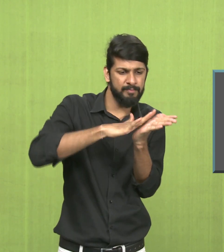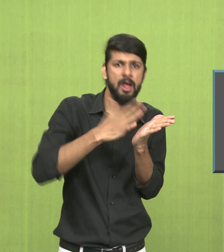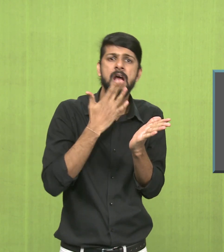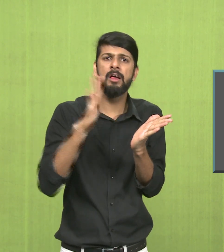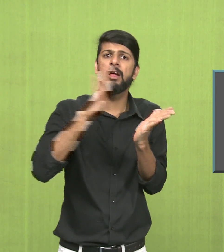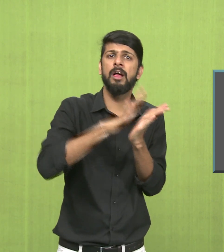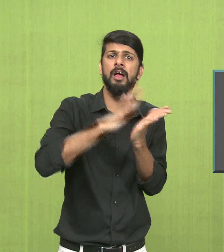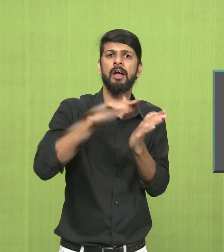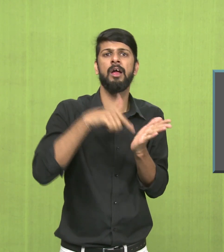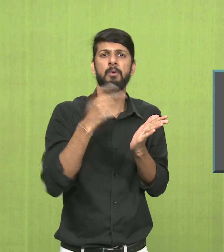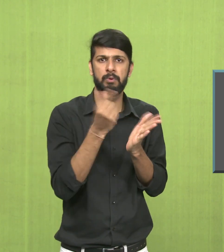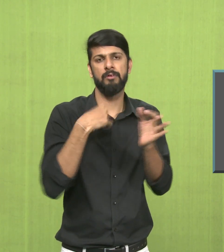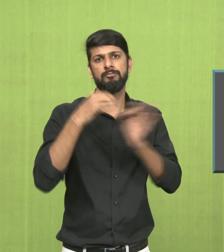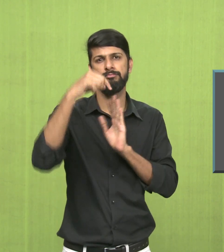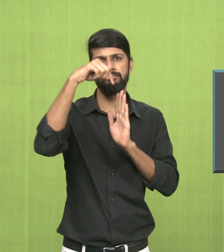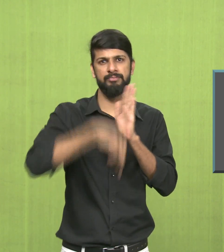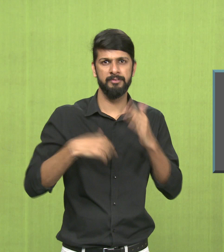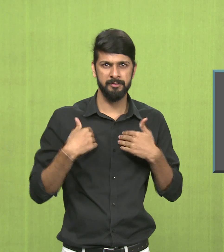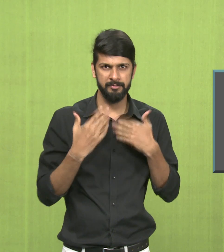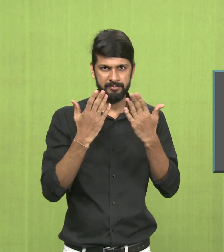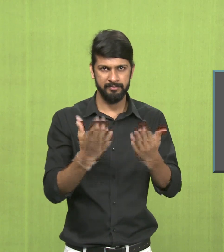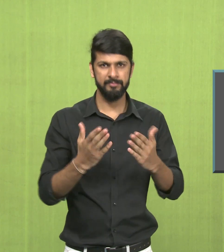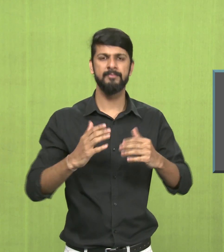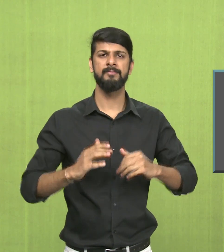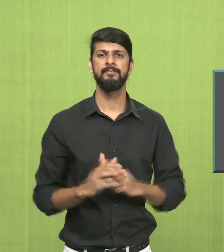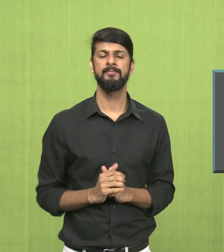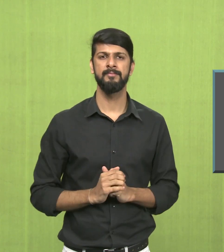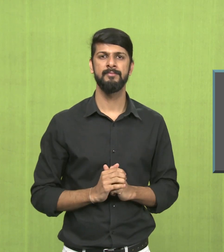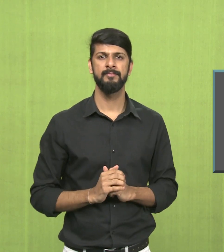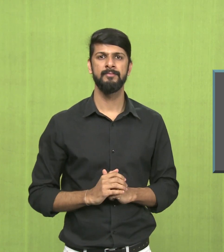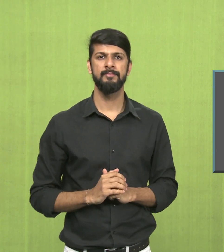using vegetable blocks. Now, technique of printing with fingers and thumbs.